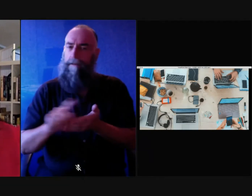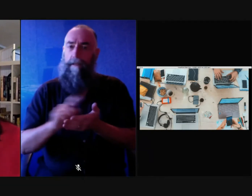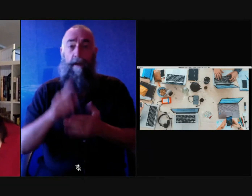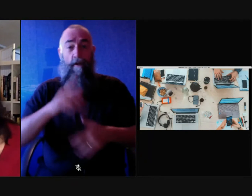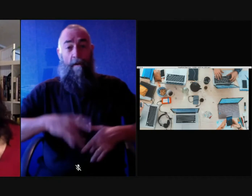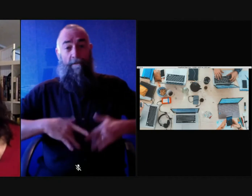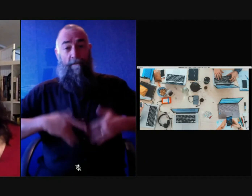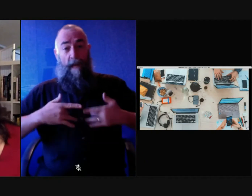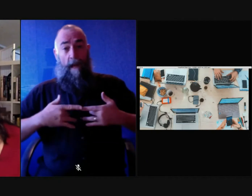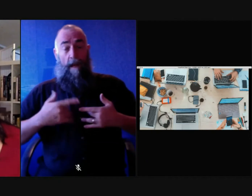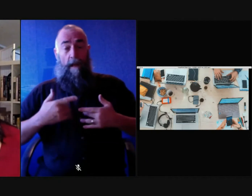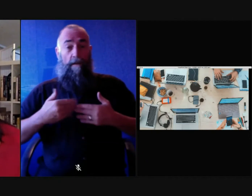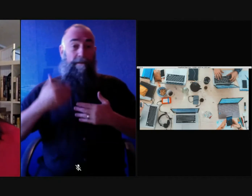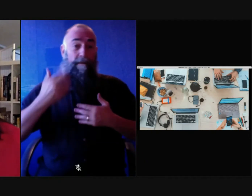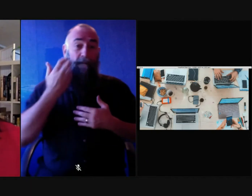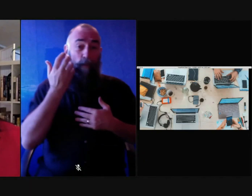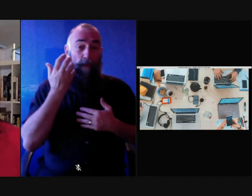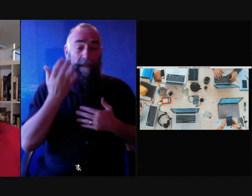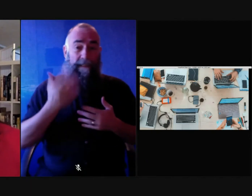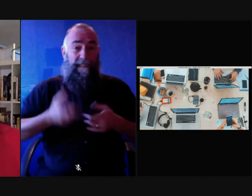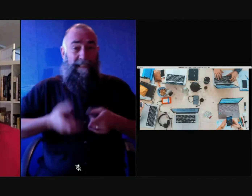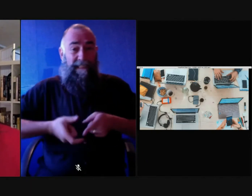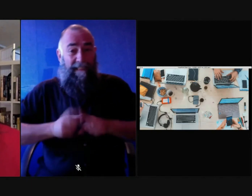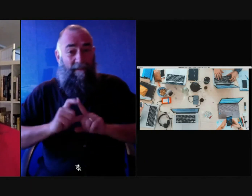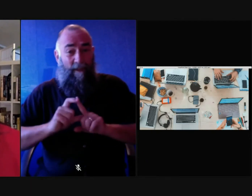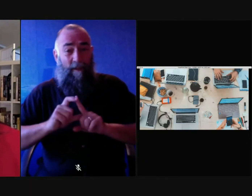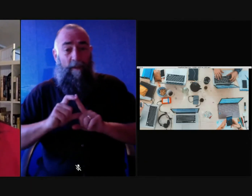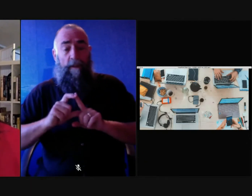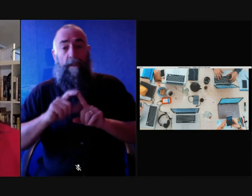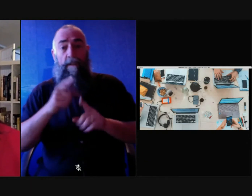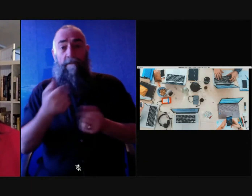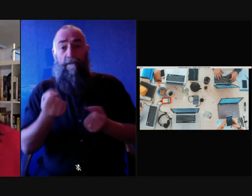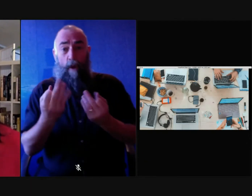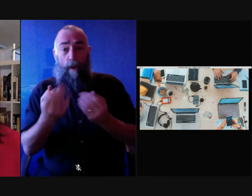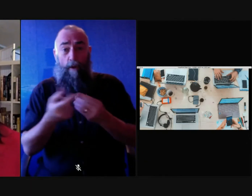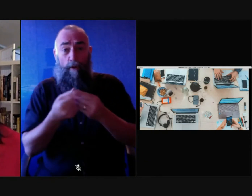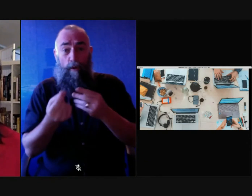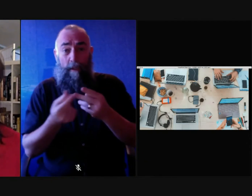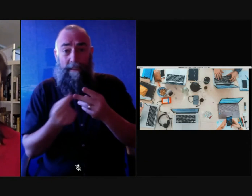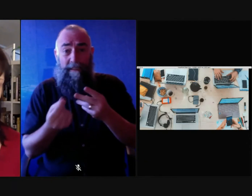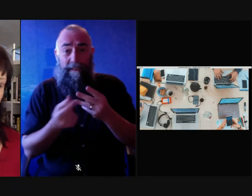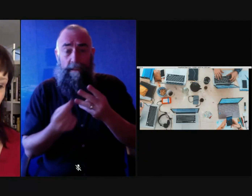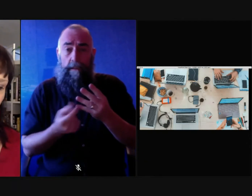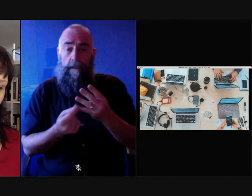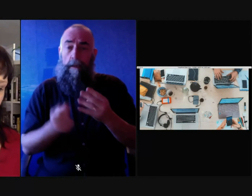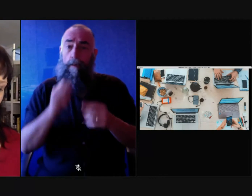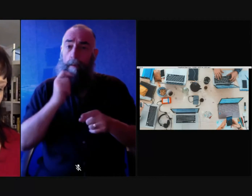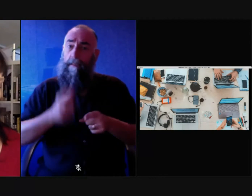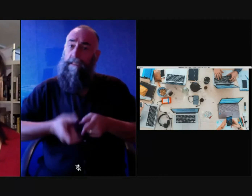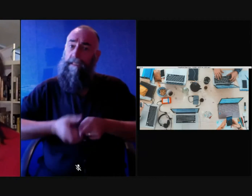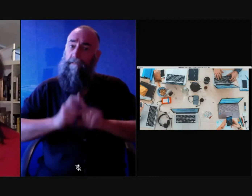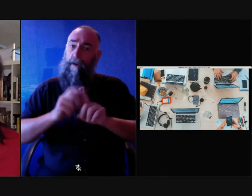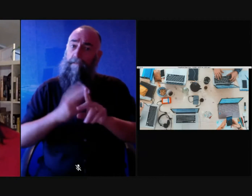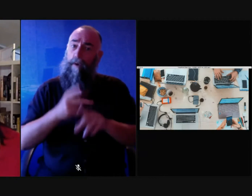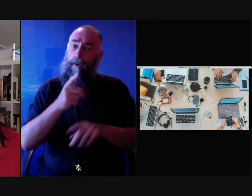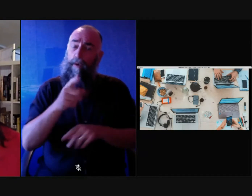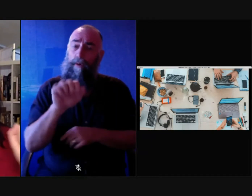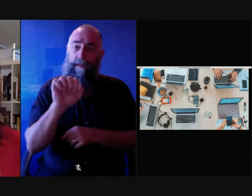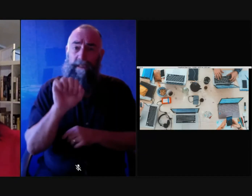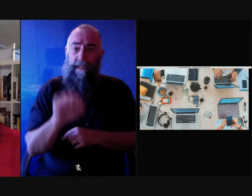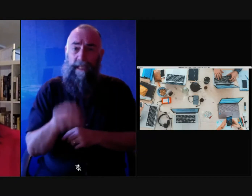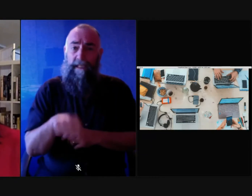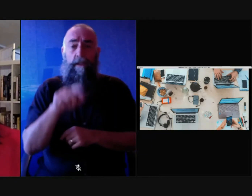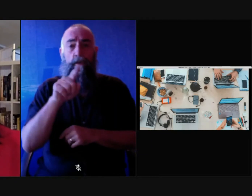for you, or you have no choice. I'm sure most of you in that situation have already had those conversations, but it's better just